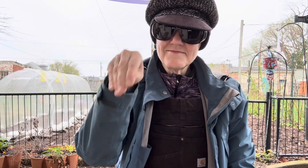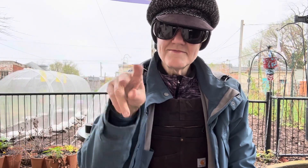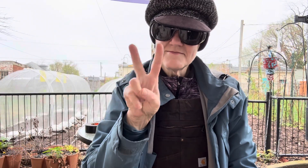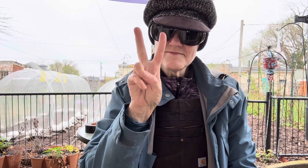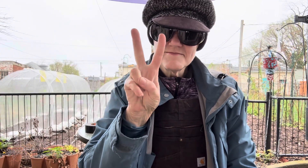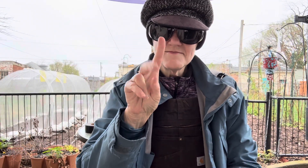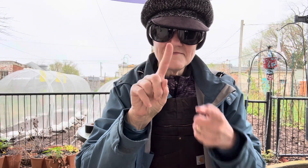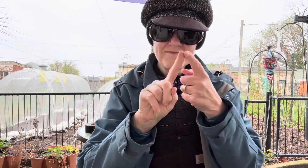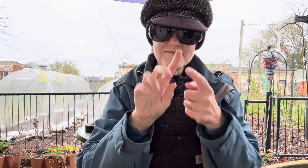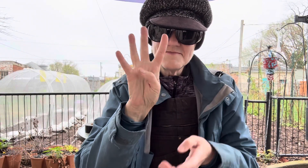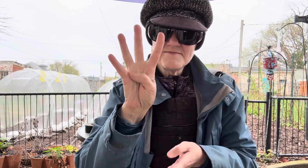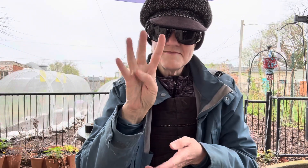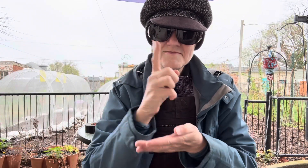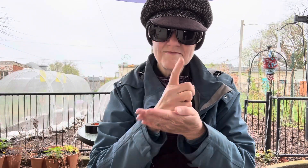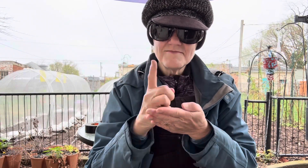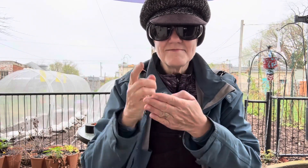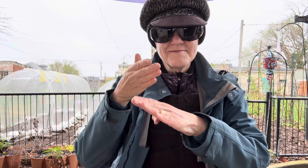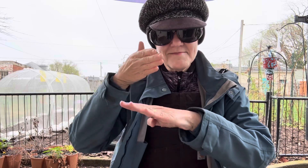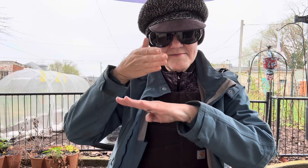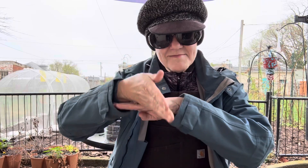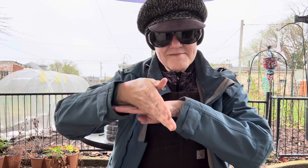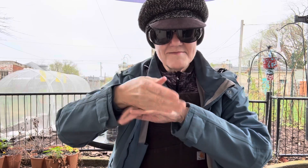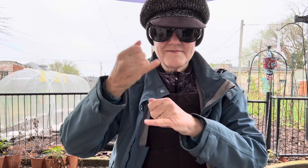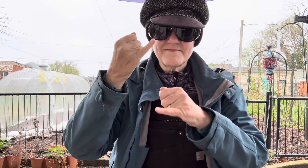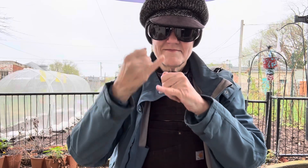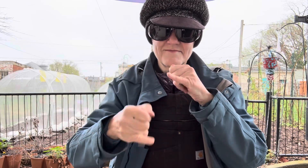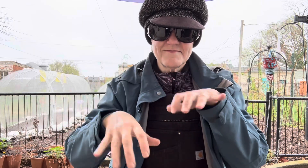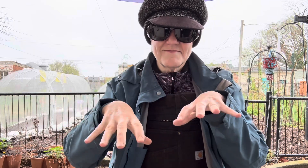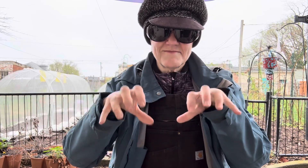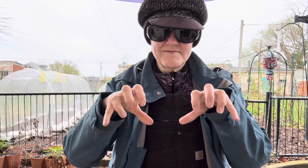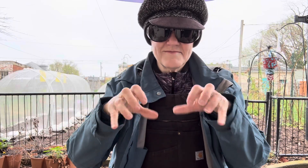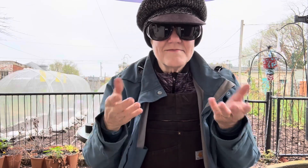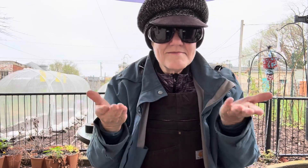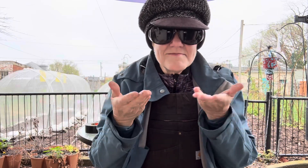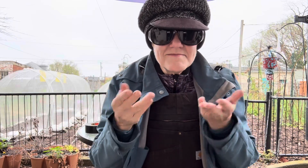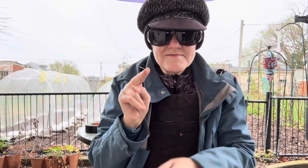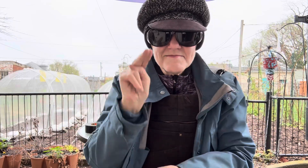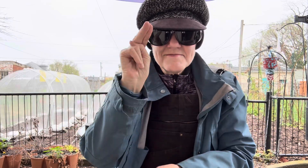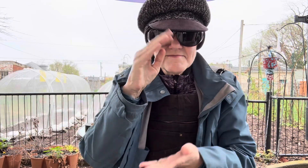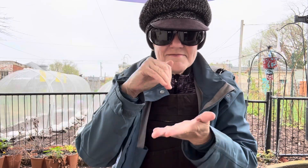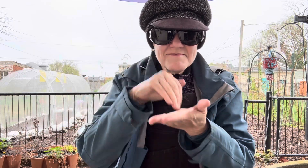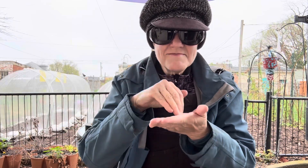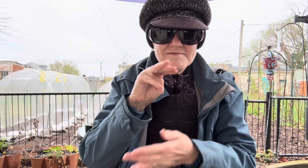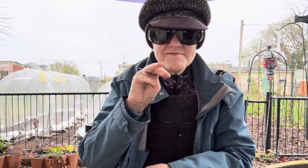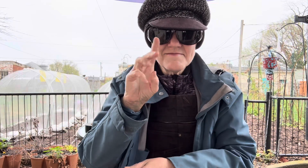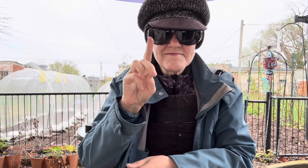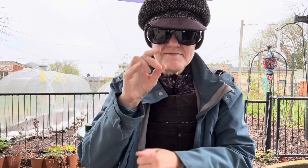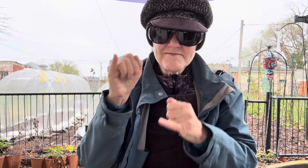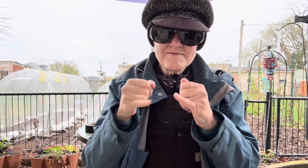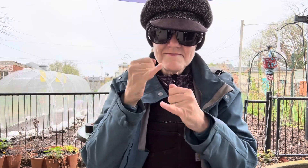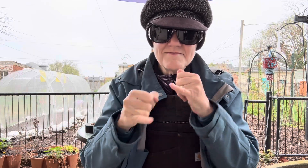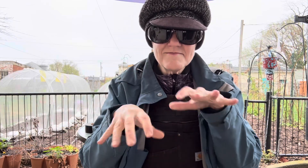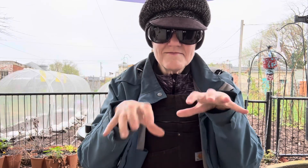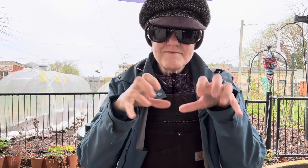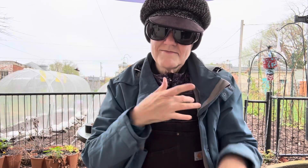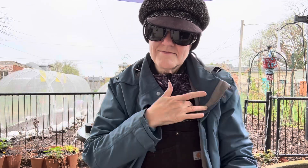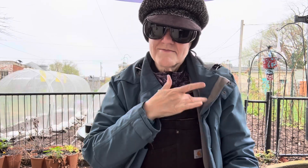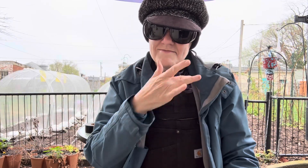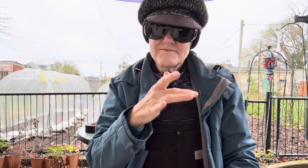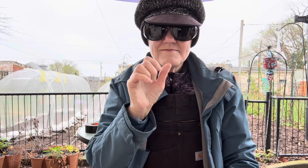Sweet peppers need to be planted out 2 to 4 weeks after the last frost. Here in north central Maryland, our last frost